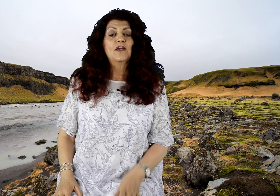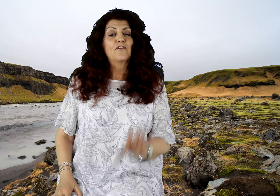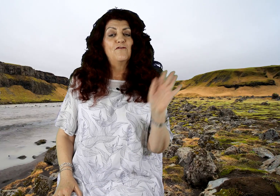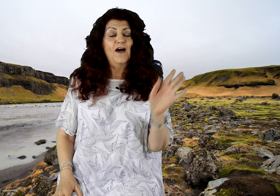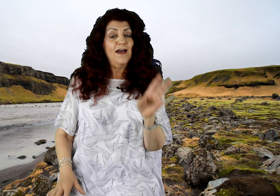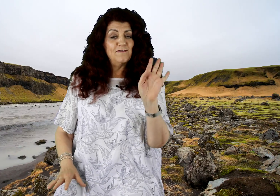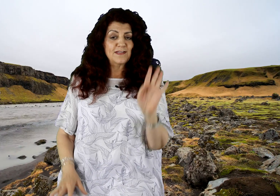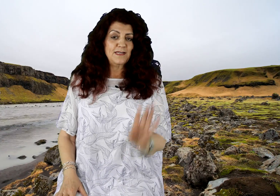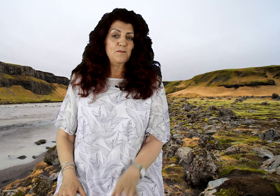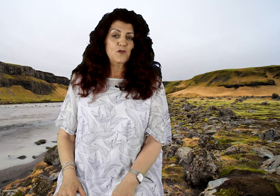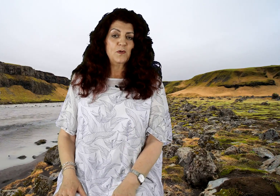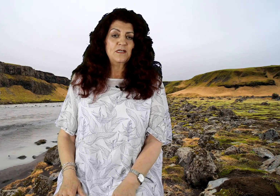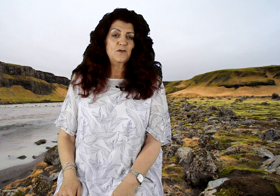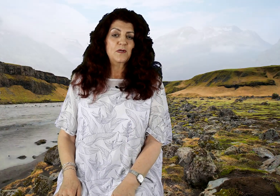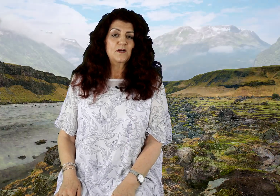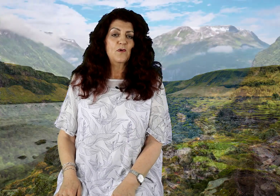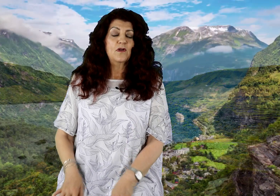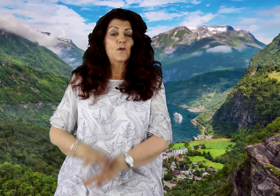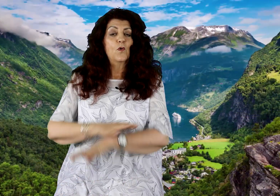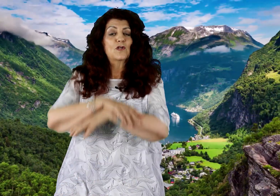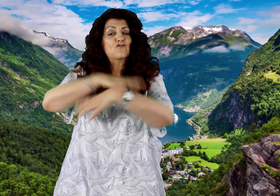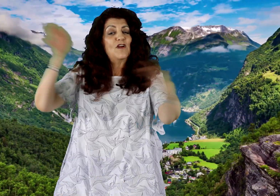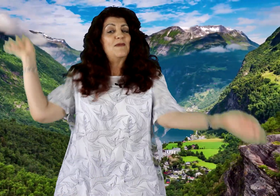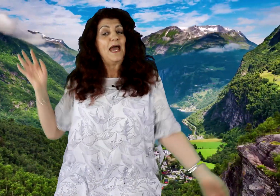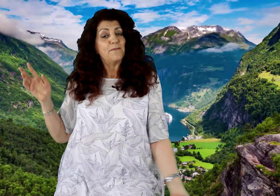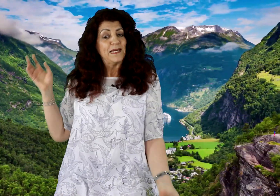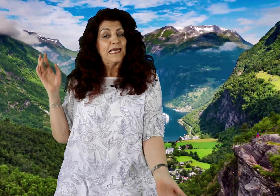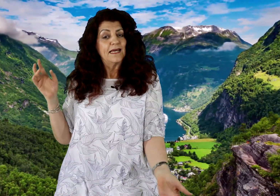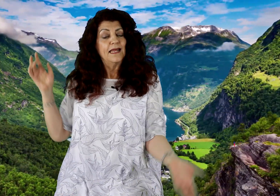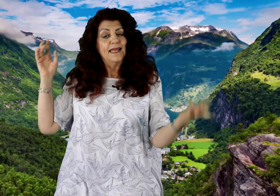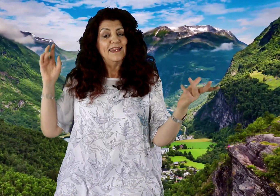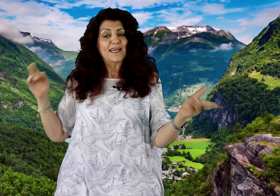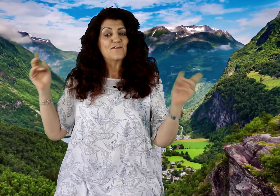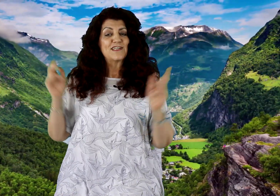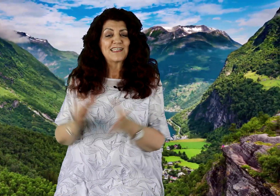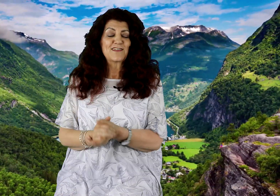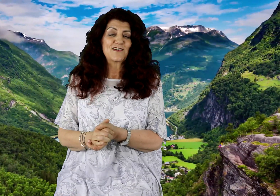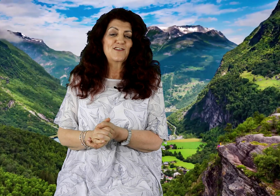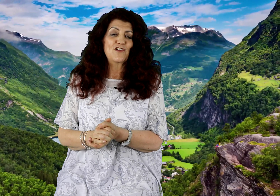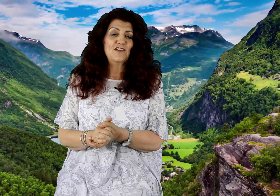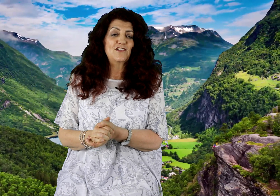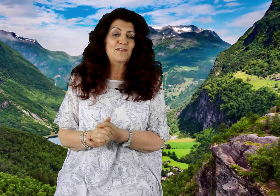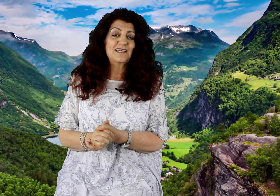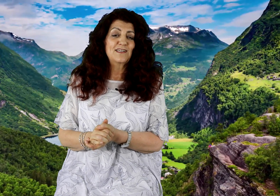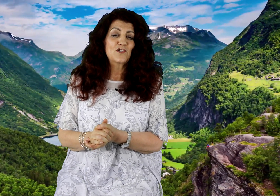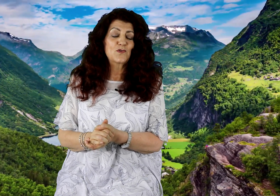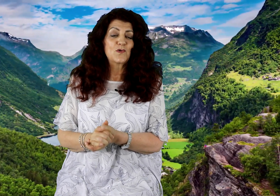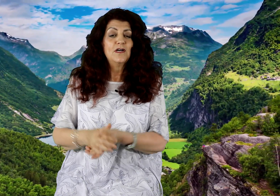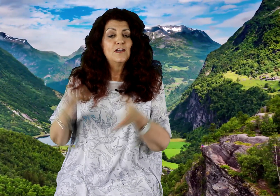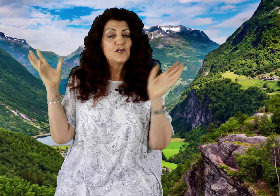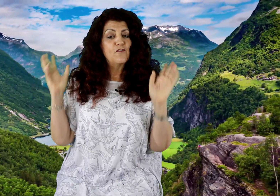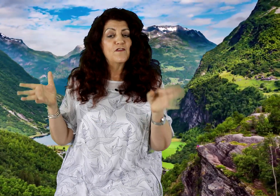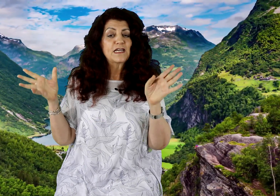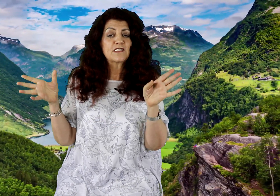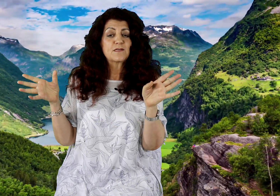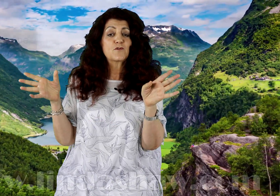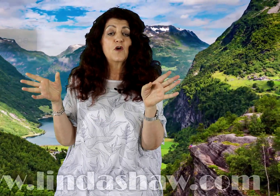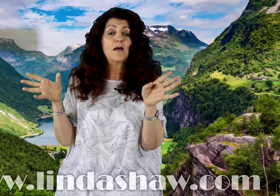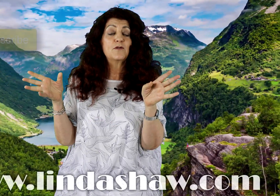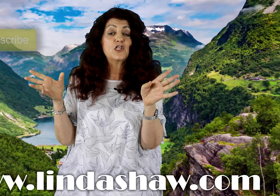of 5 December 2021 and we're all extremely happy. Thanks for listening to Astrology with Linda Shaw. Don't forget to subscribe and check